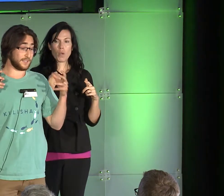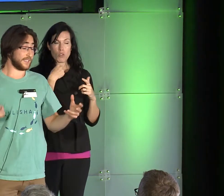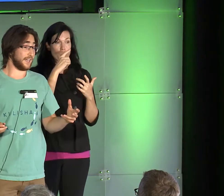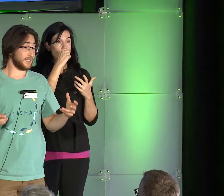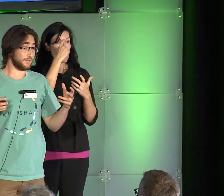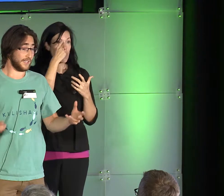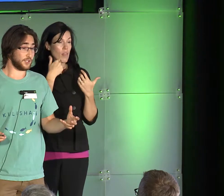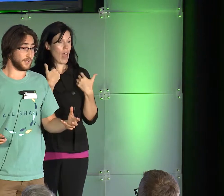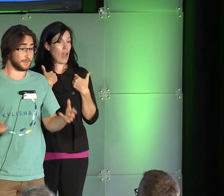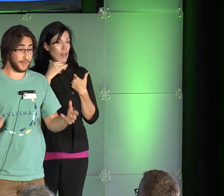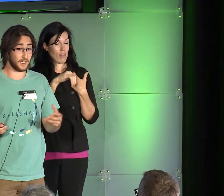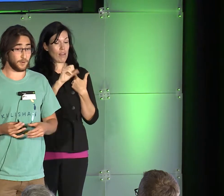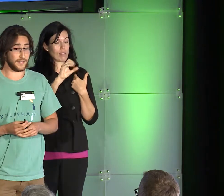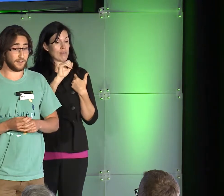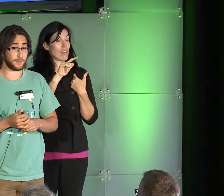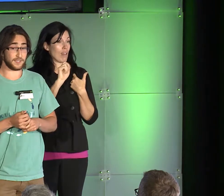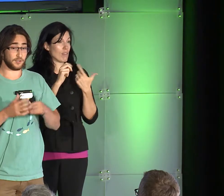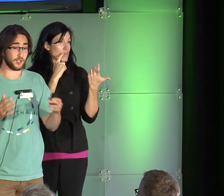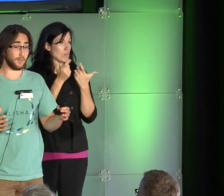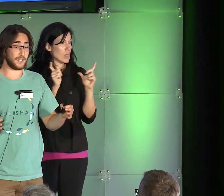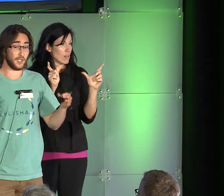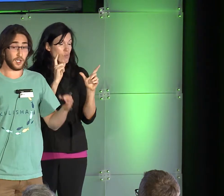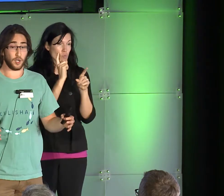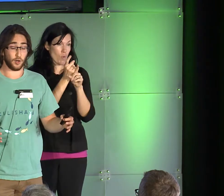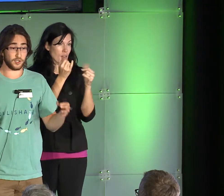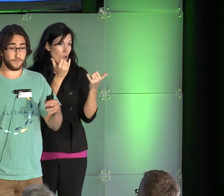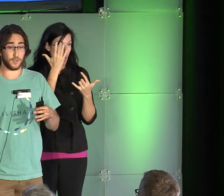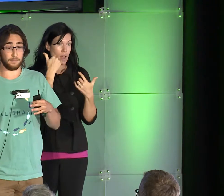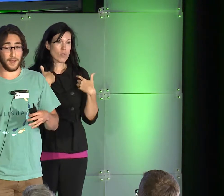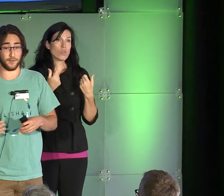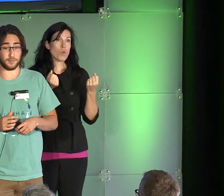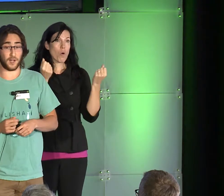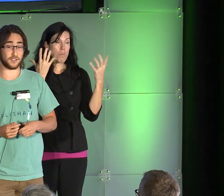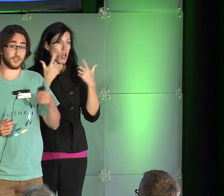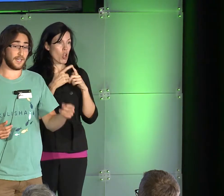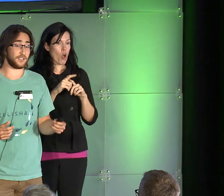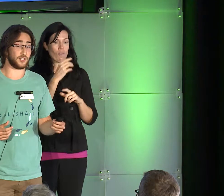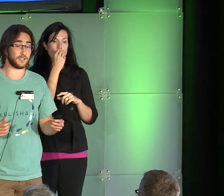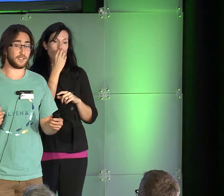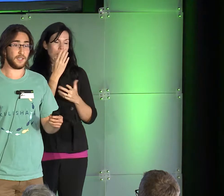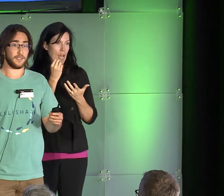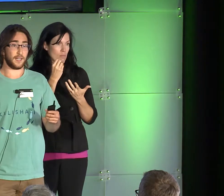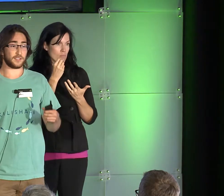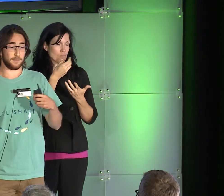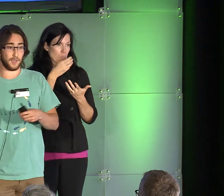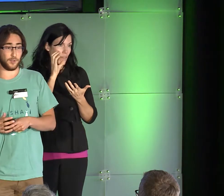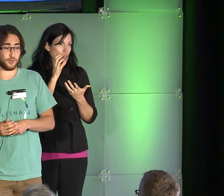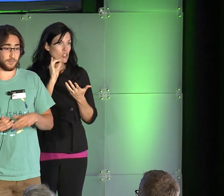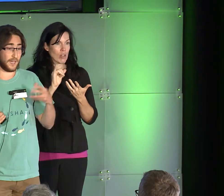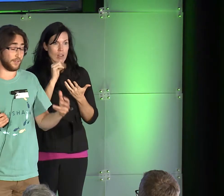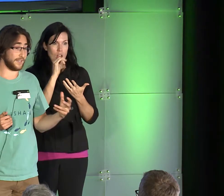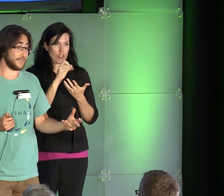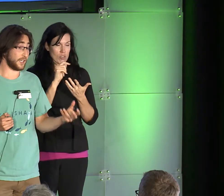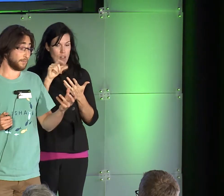the scale of the industry is big enough right now, just because there's so many large food and beverage processors, not just like beer